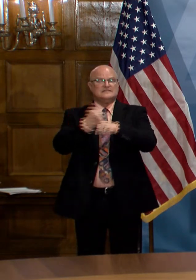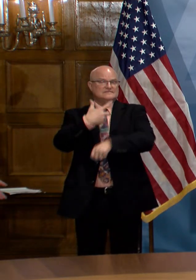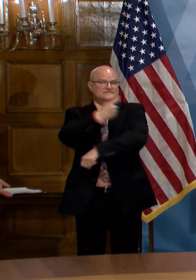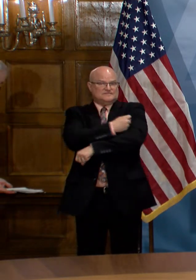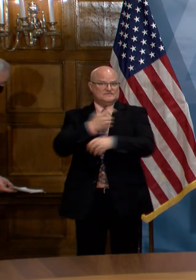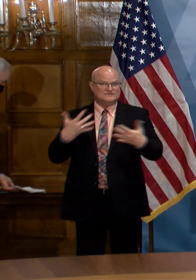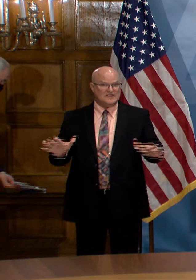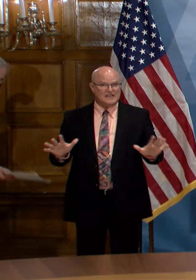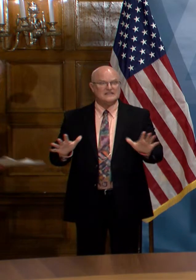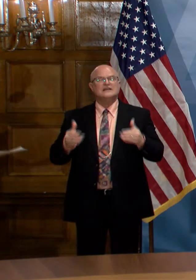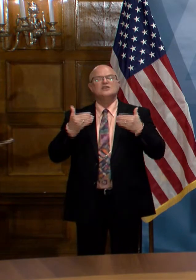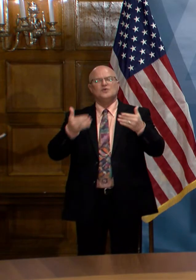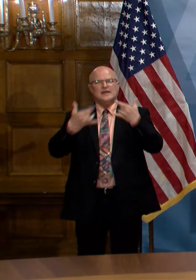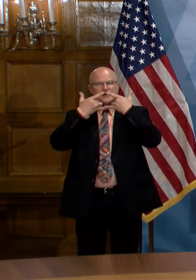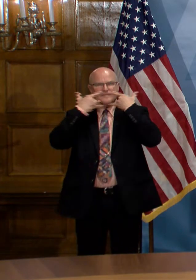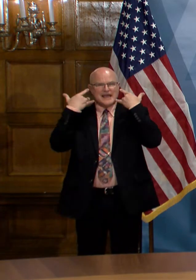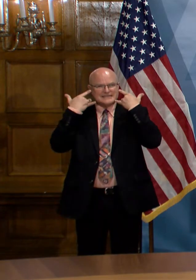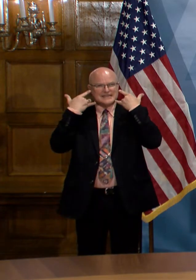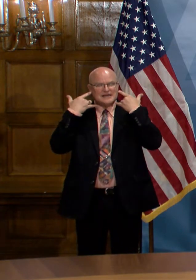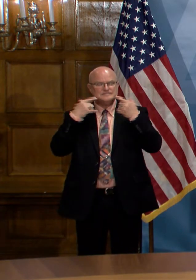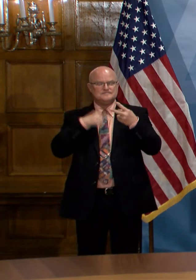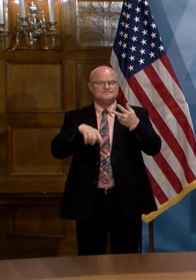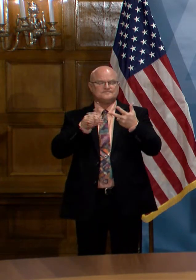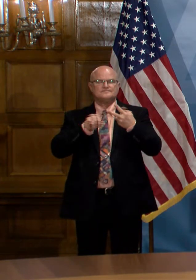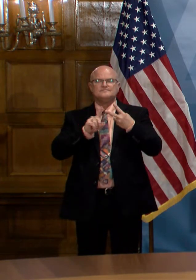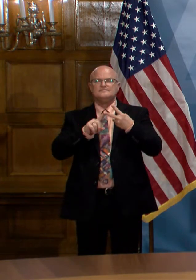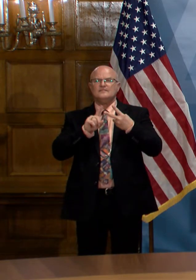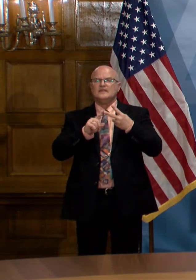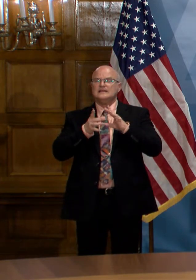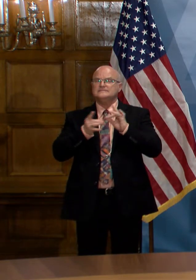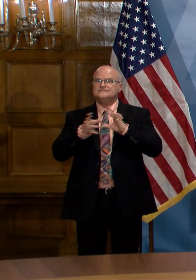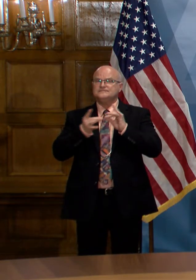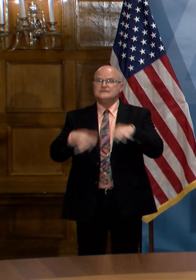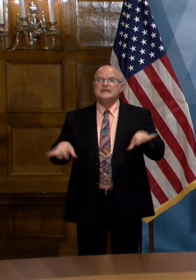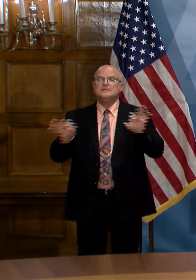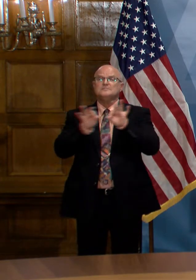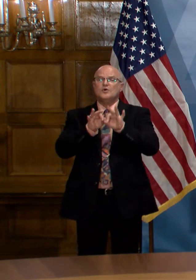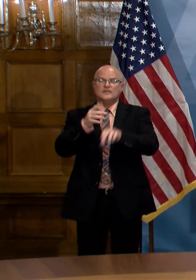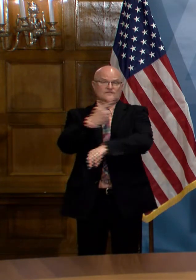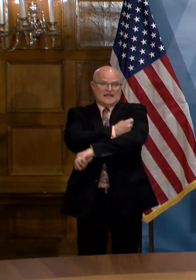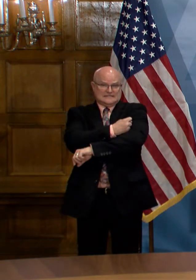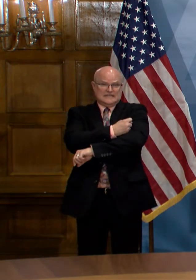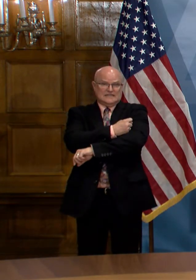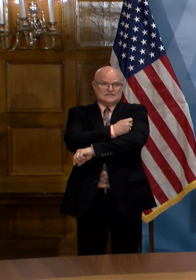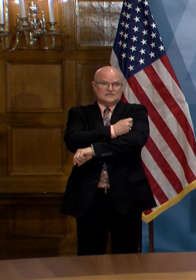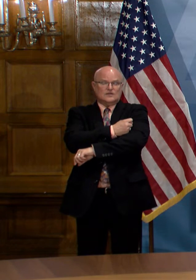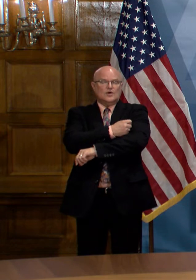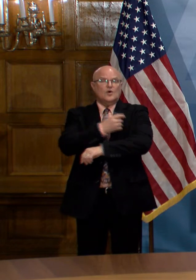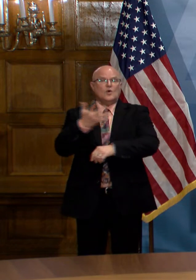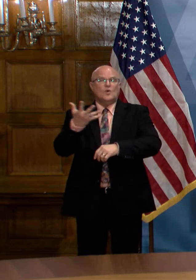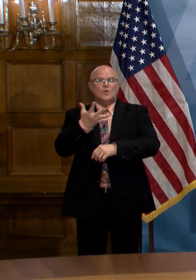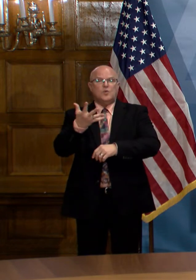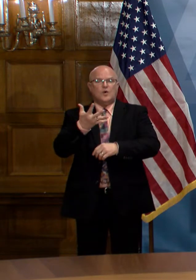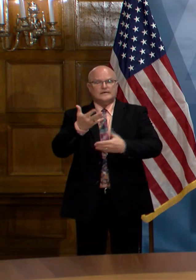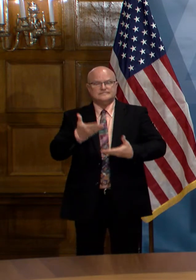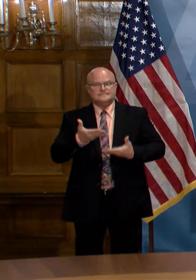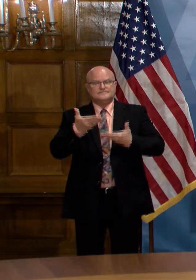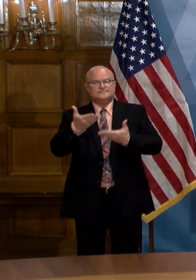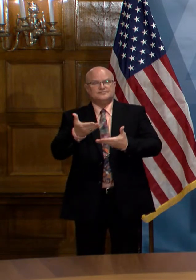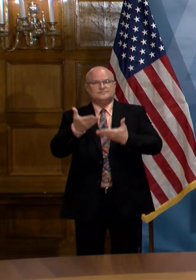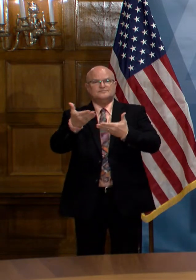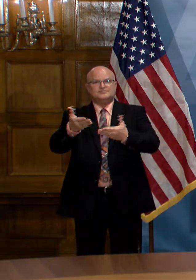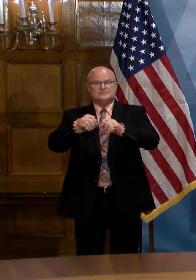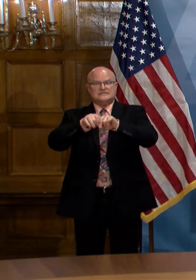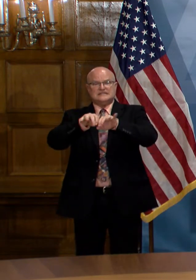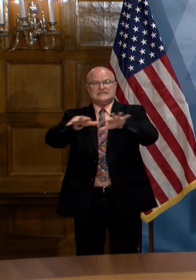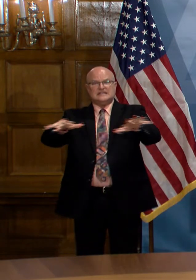the vaccine, you should go ahead and mask. The other thing that I want to stress is the importance of the vaccination. What is going to get us through this pandemic are